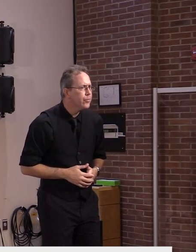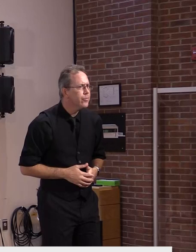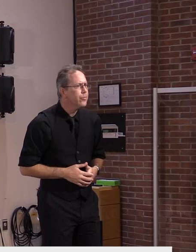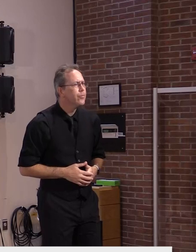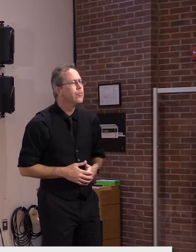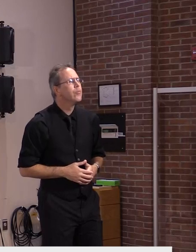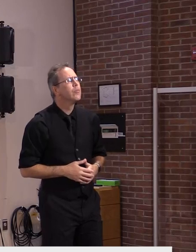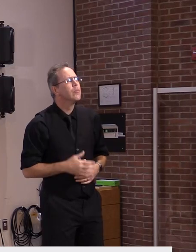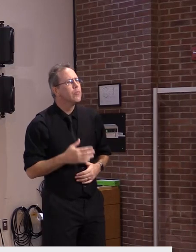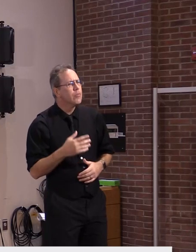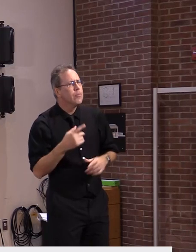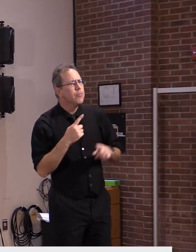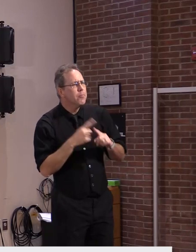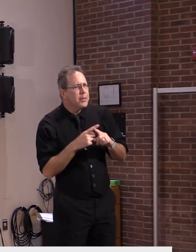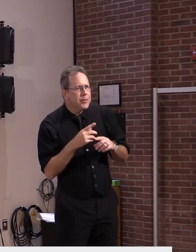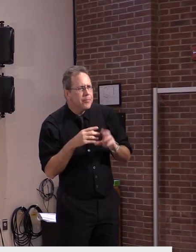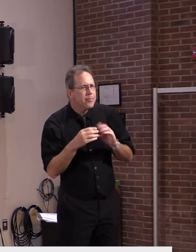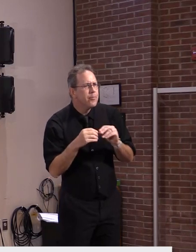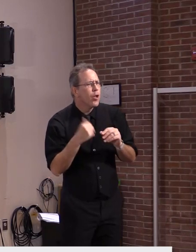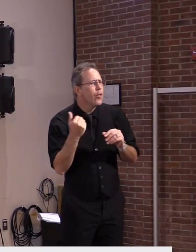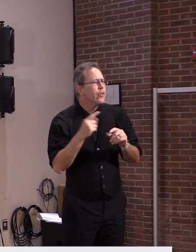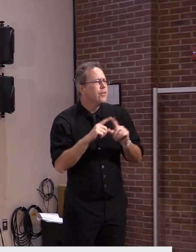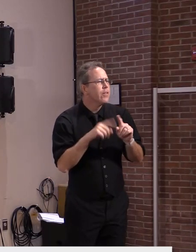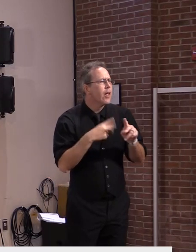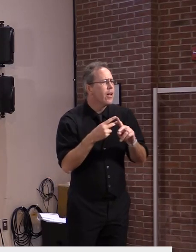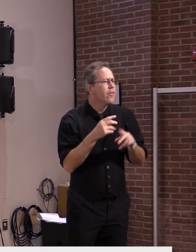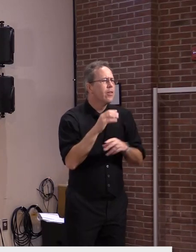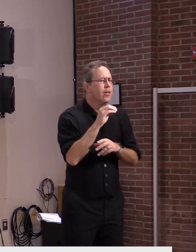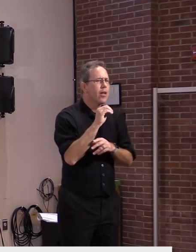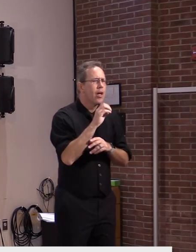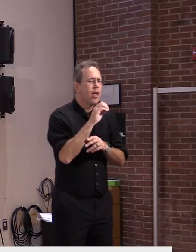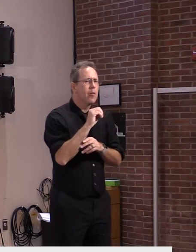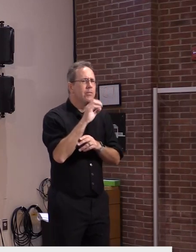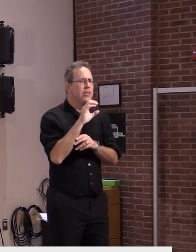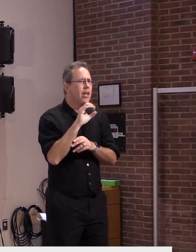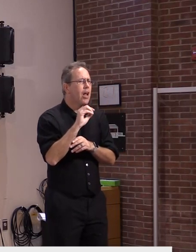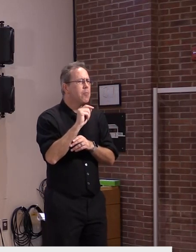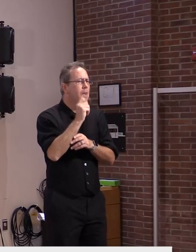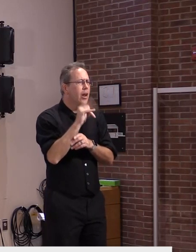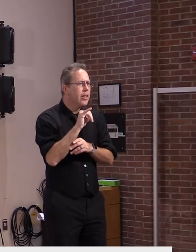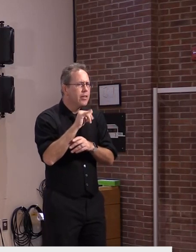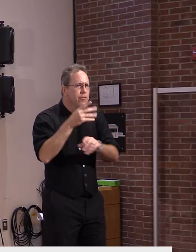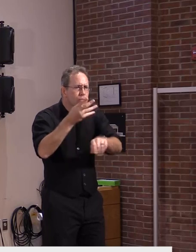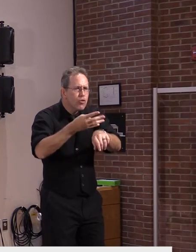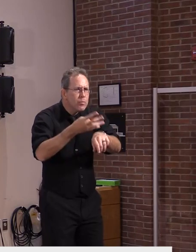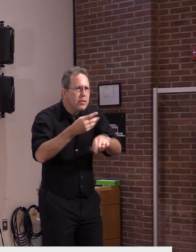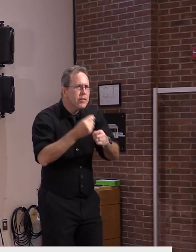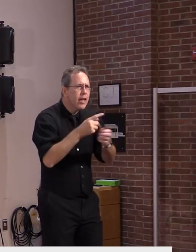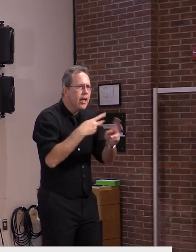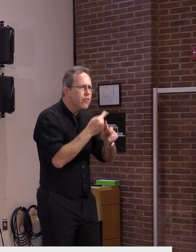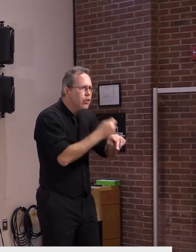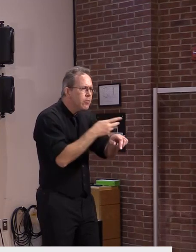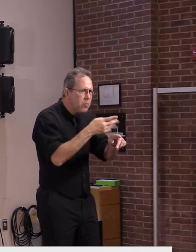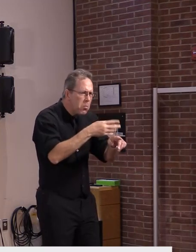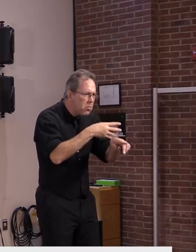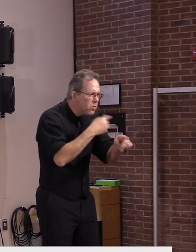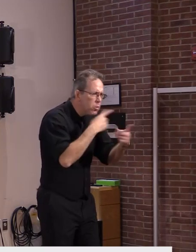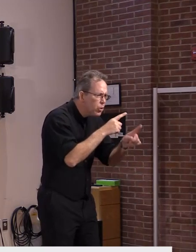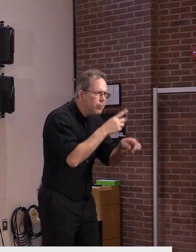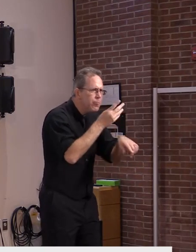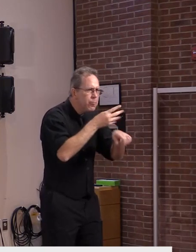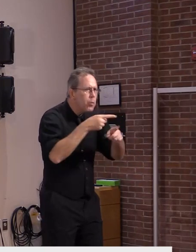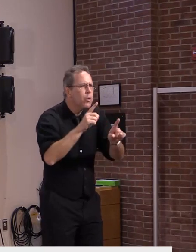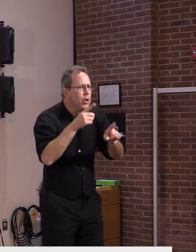no longer effective, but have been replaced by other combinations of monoclonal antibodies that have been recently studied and